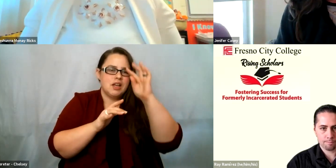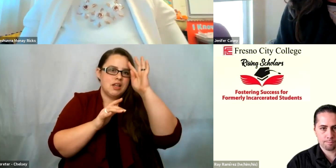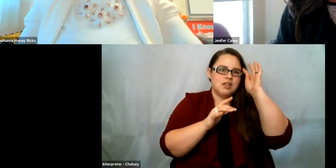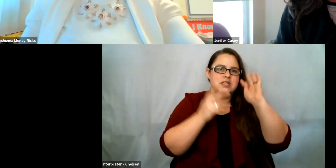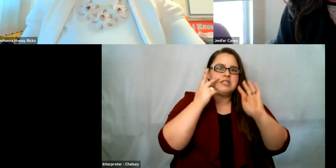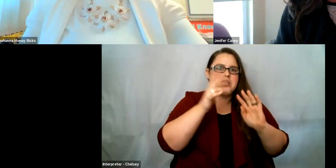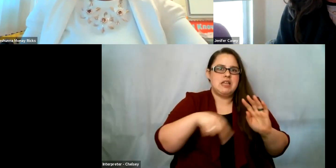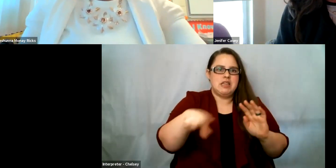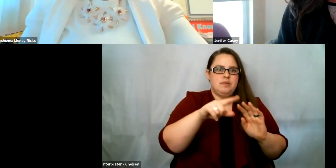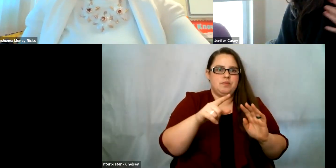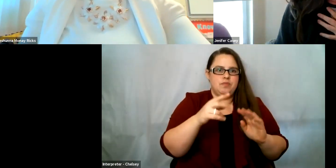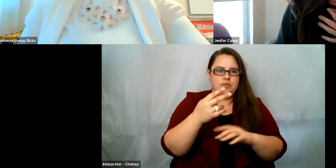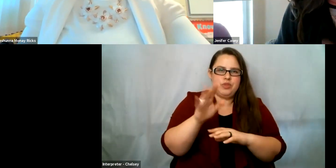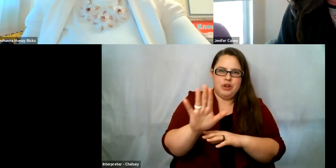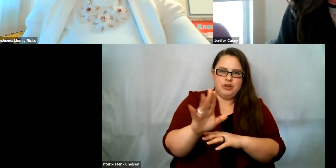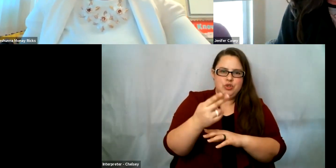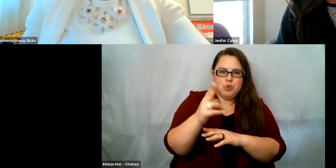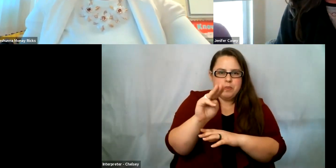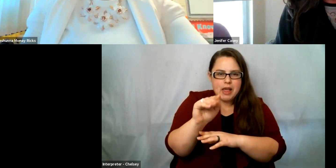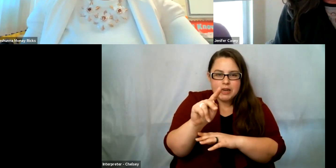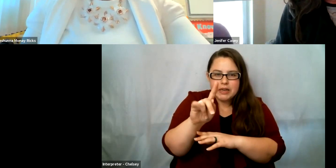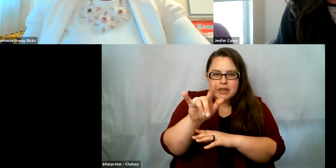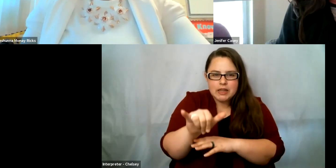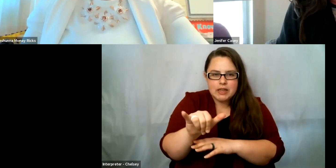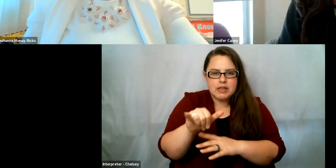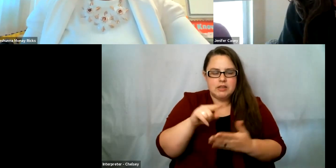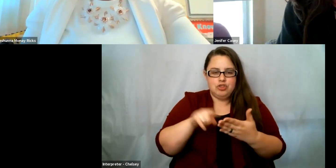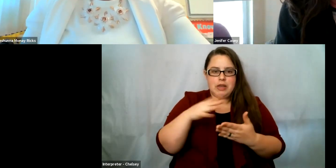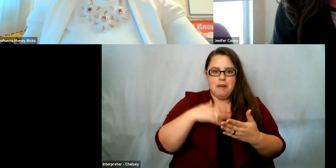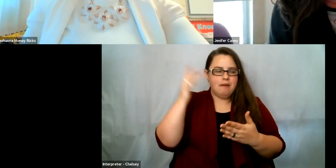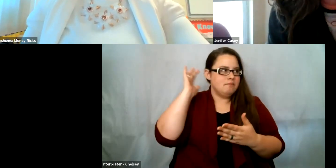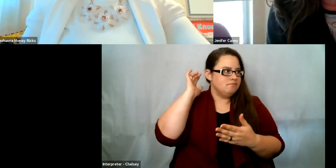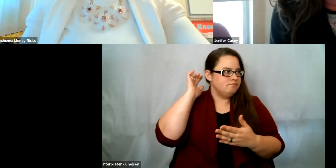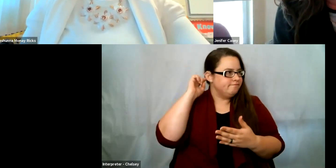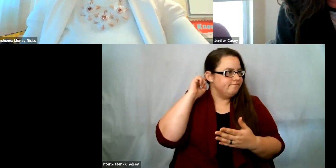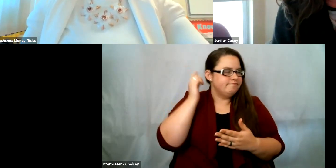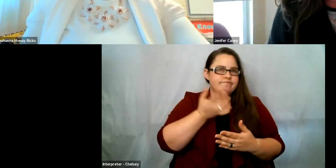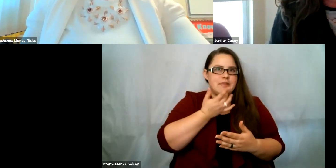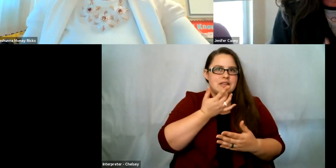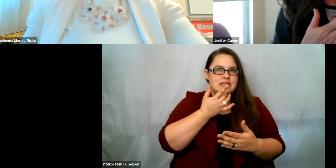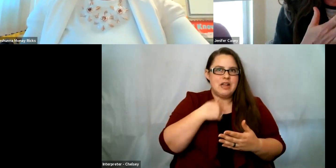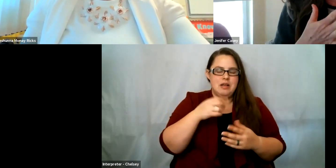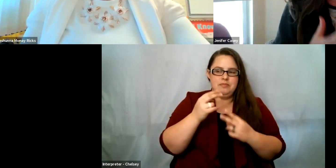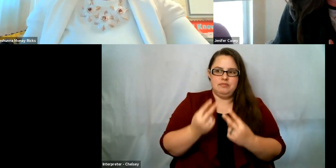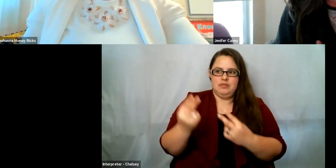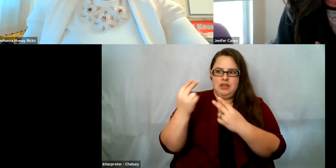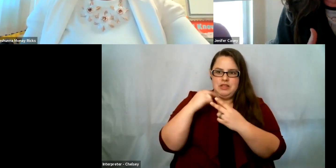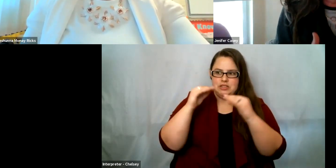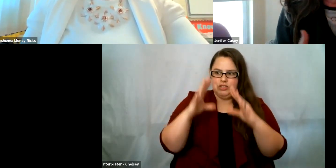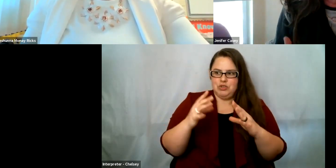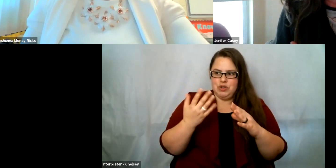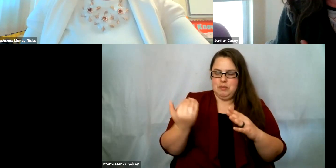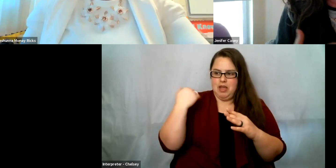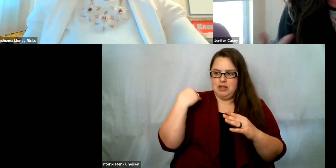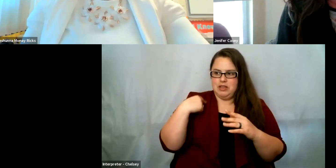and checking my own biases and looking back at the kind of teacher I have been in the past, having certain expectations